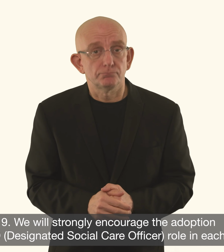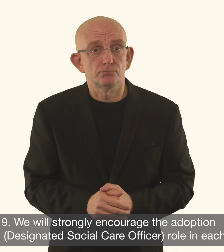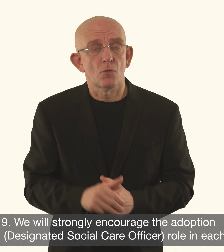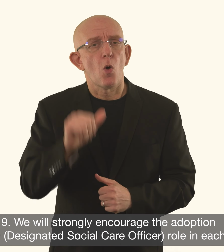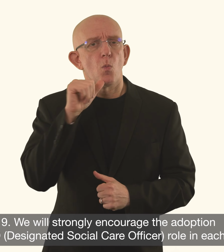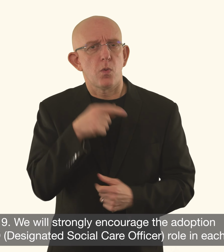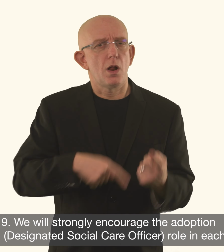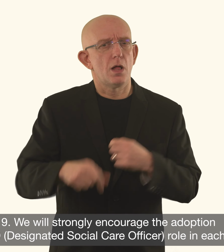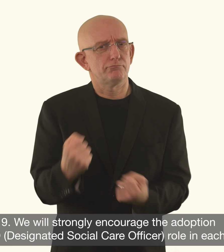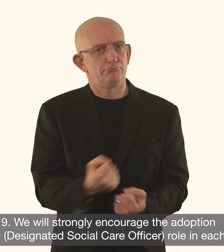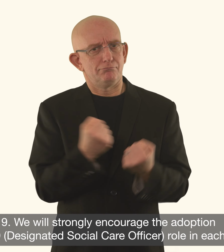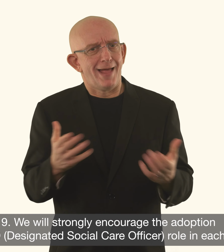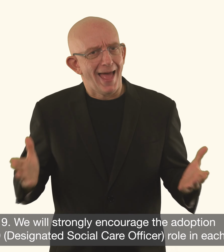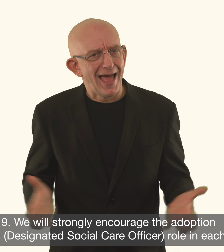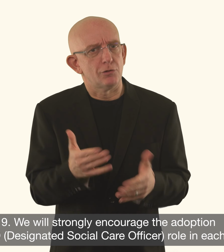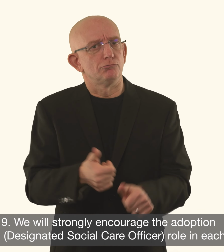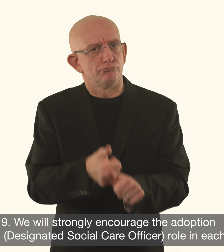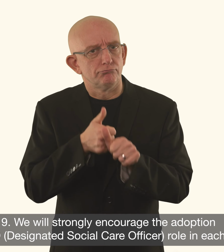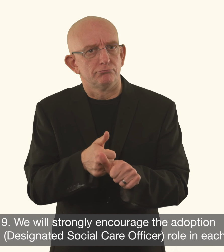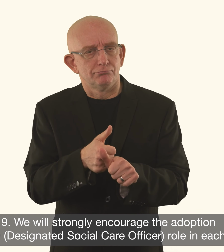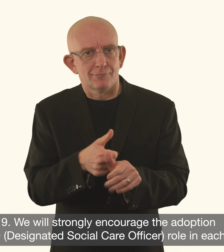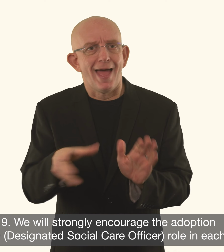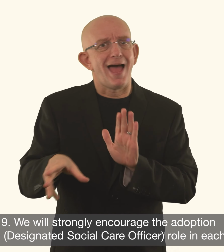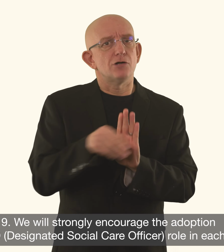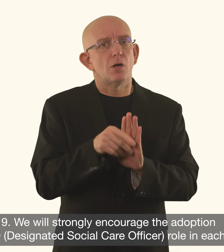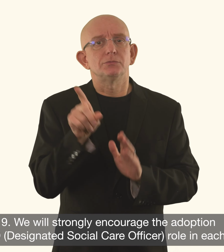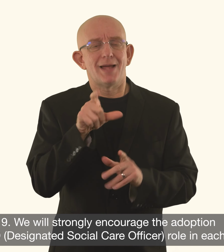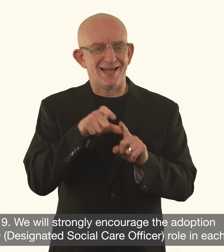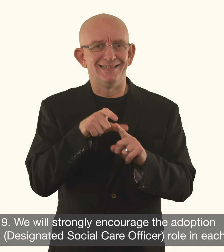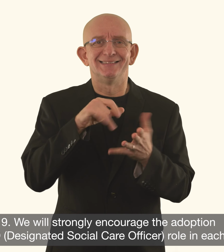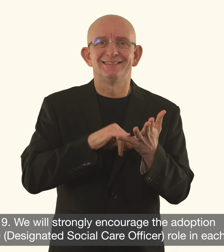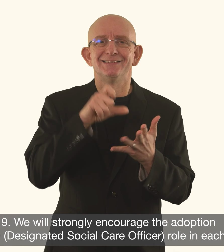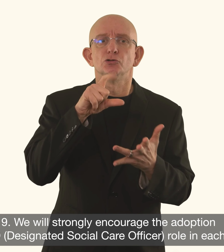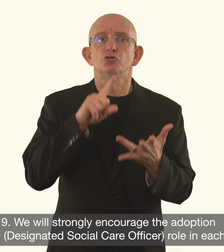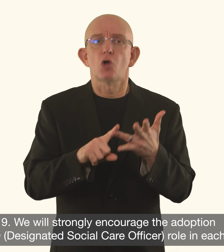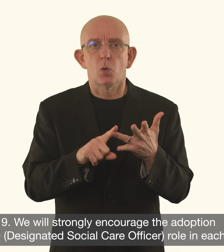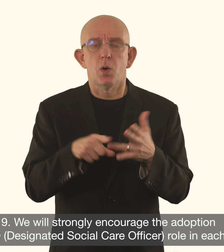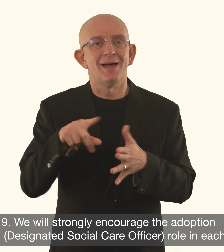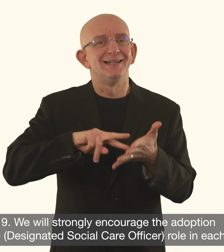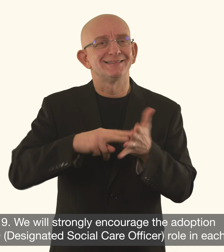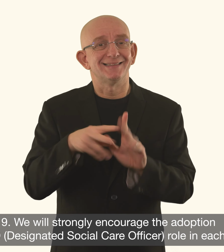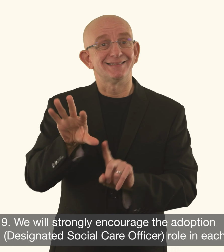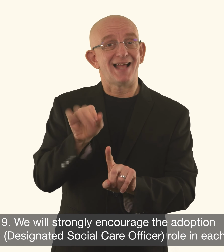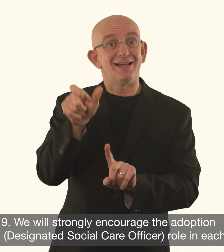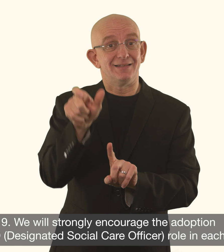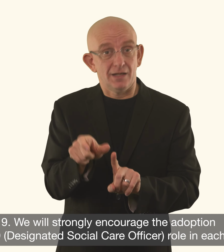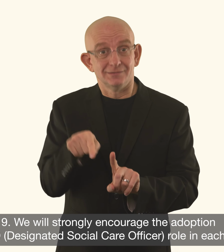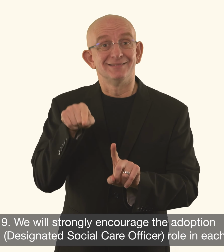9. We will strongly encourage the adoption of the DSCO, or Designated Social Care